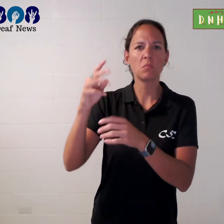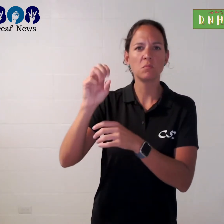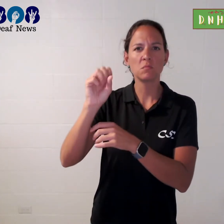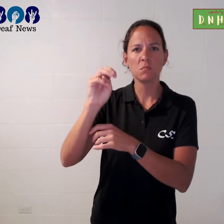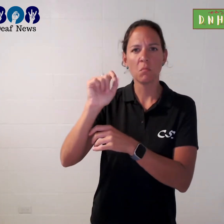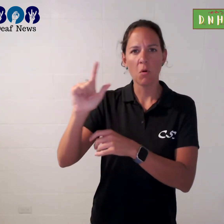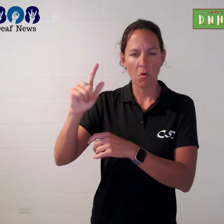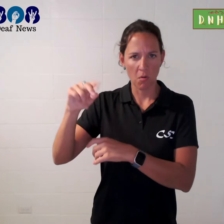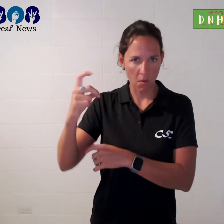virus family,